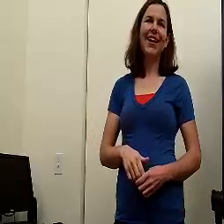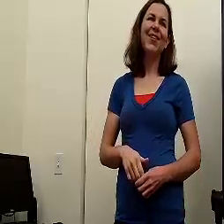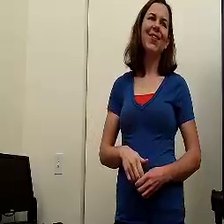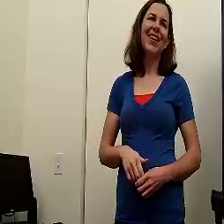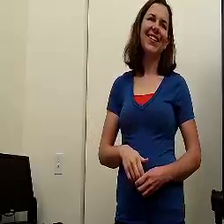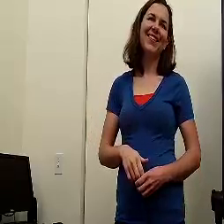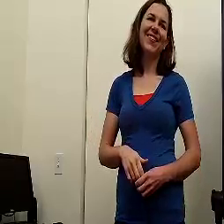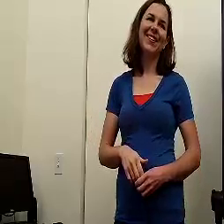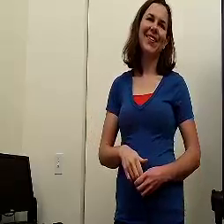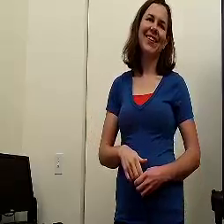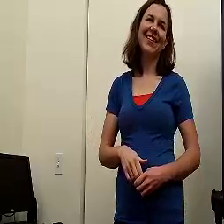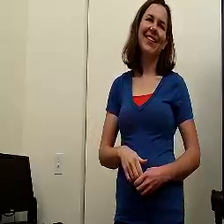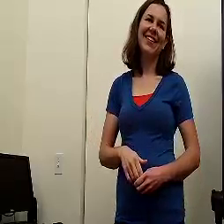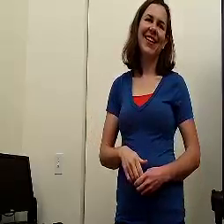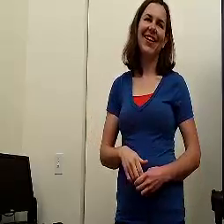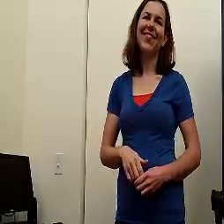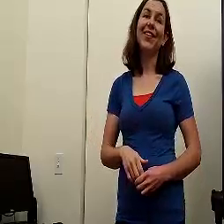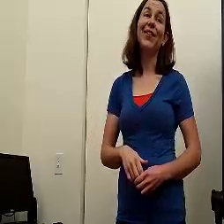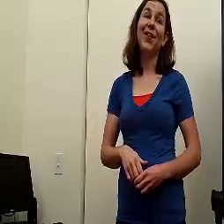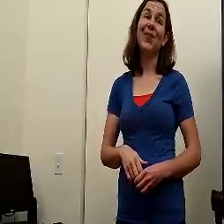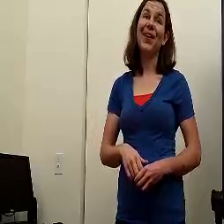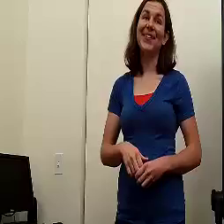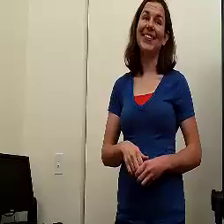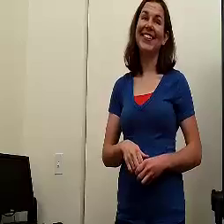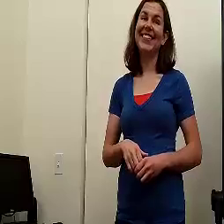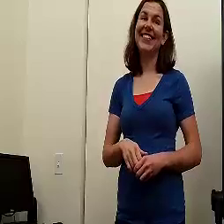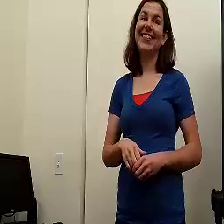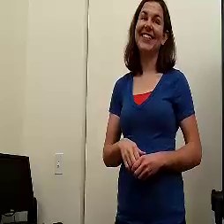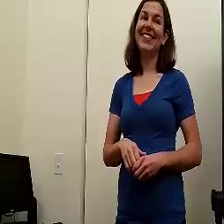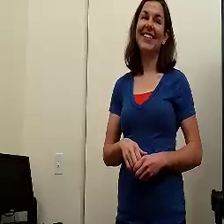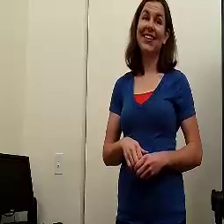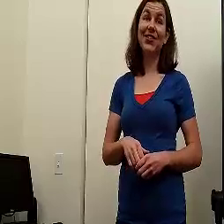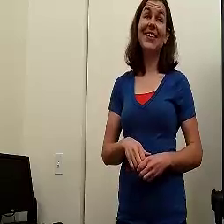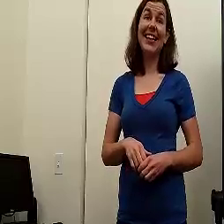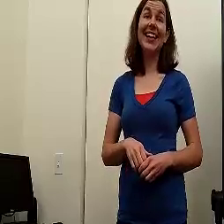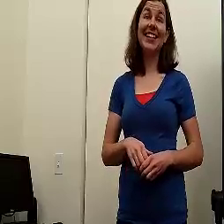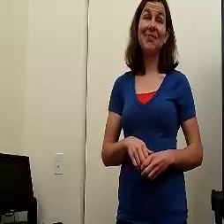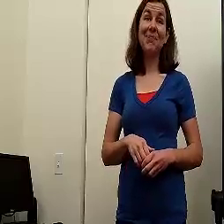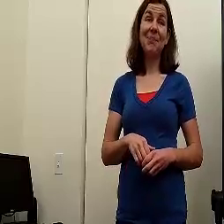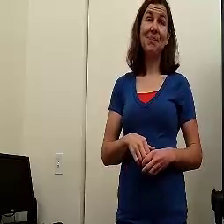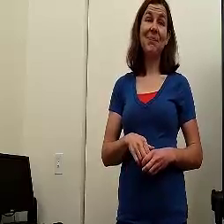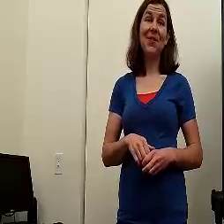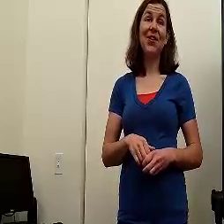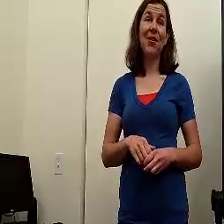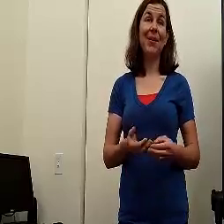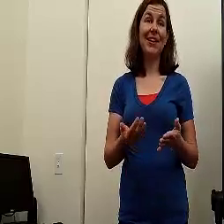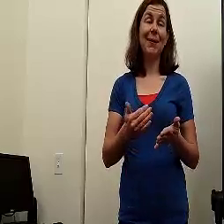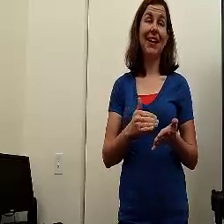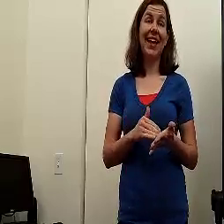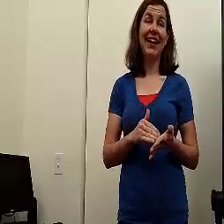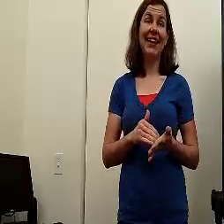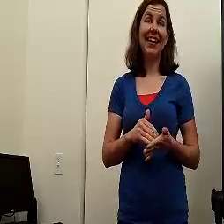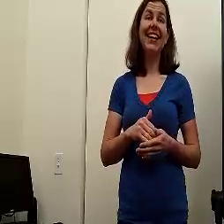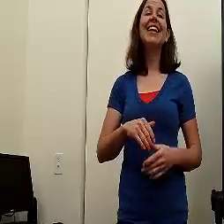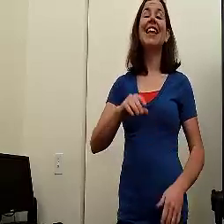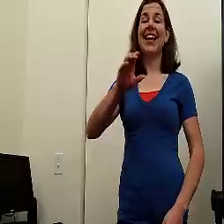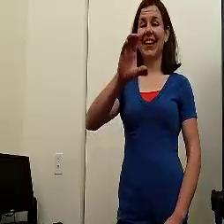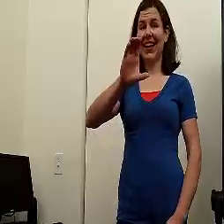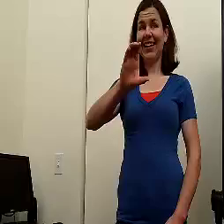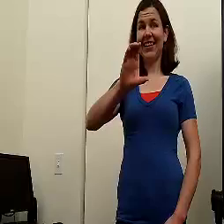I know you guys know this one. Yeah. I know you know it, Rose. Go again. Did you see it? Go again. Or do you want me to spell it again? Spell it again. Okay.